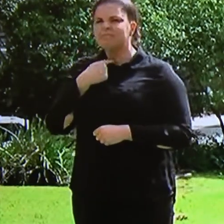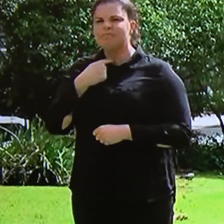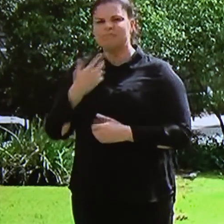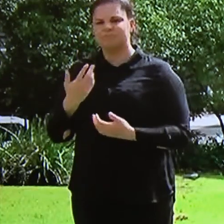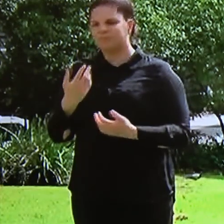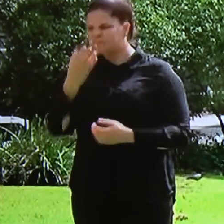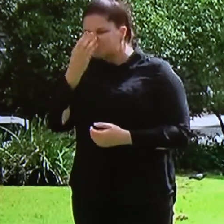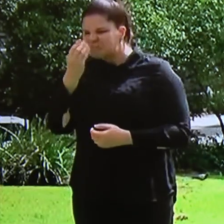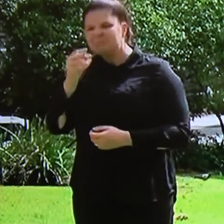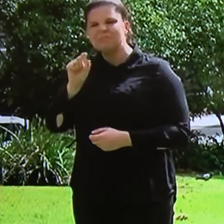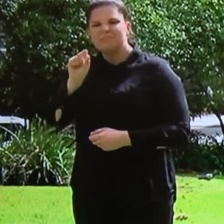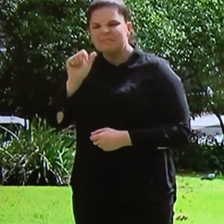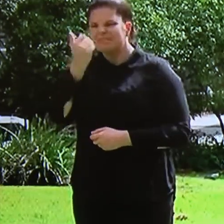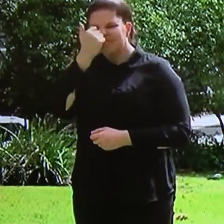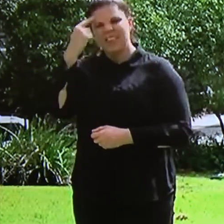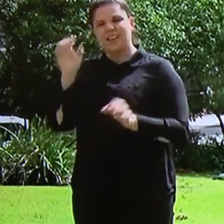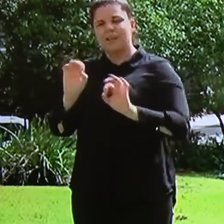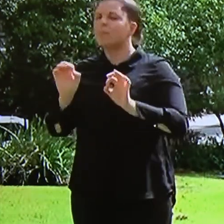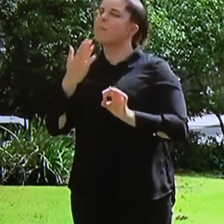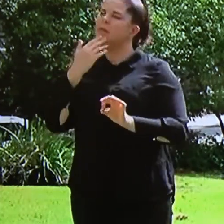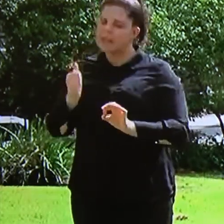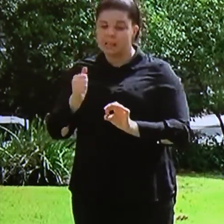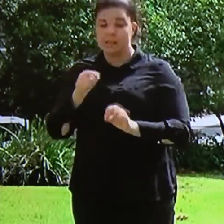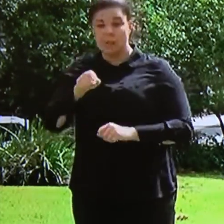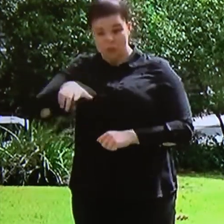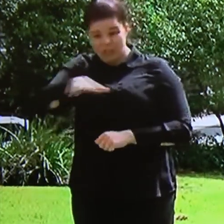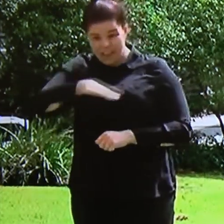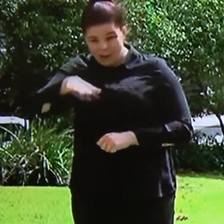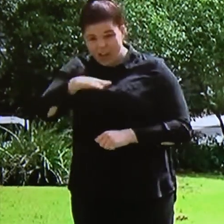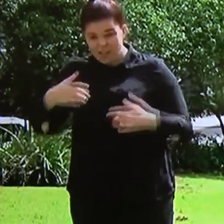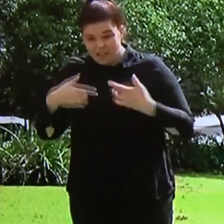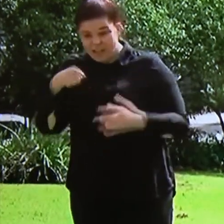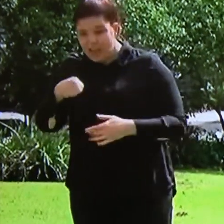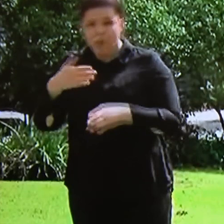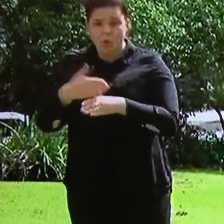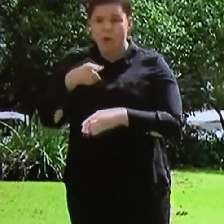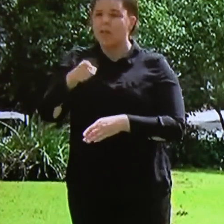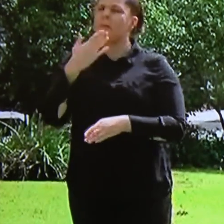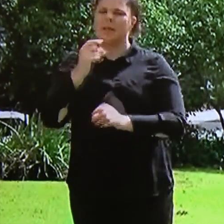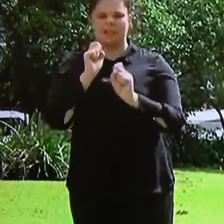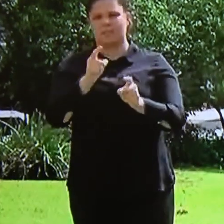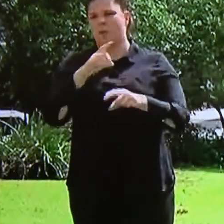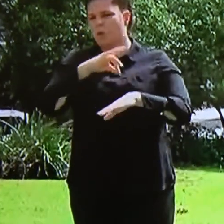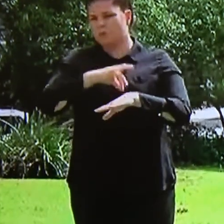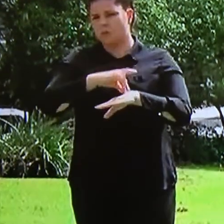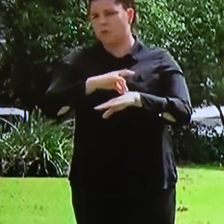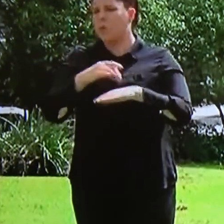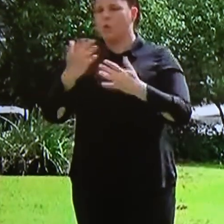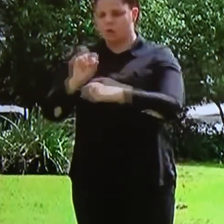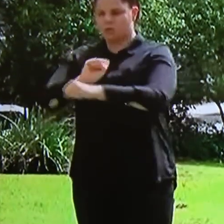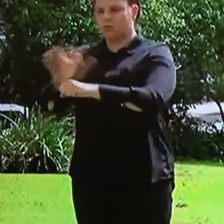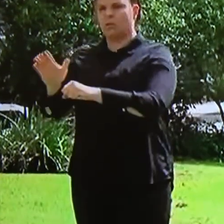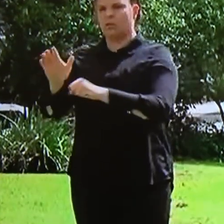present to their GP or to one of the COVID clinics or to a hospital and seek testing. So